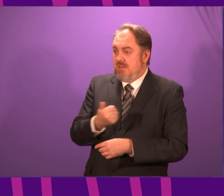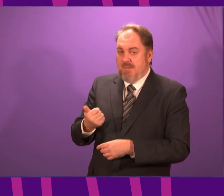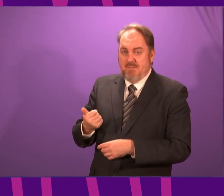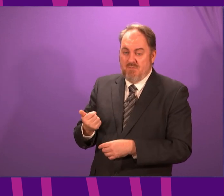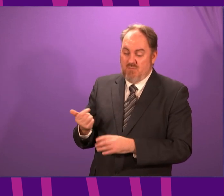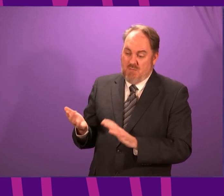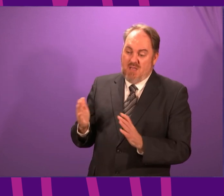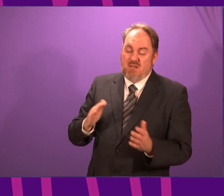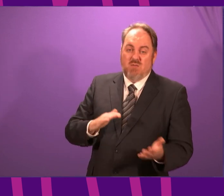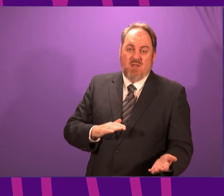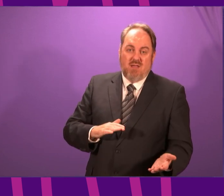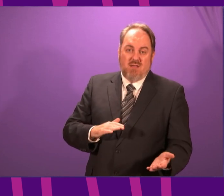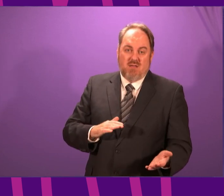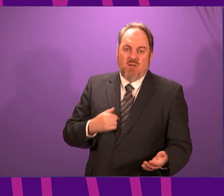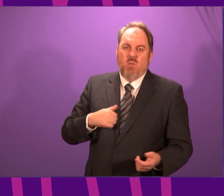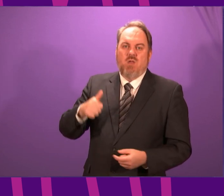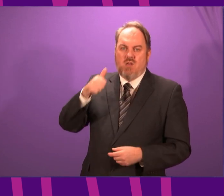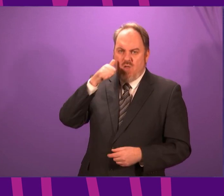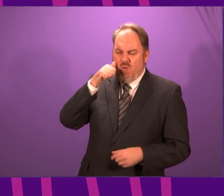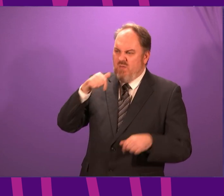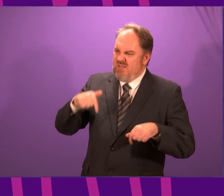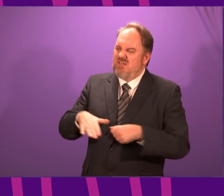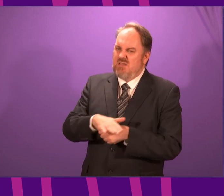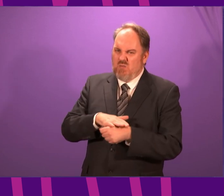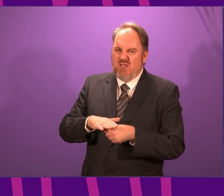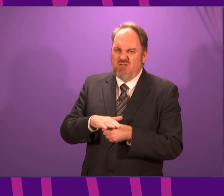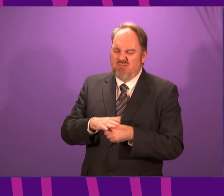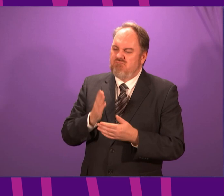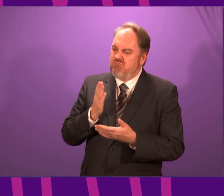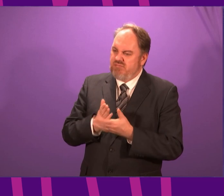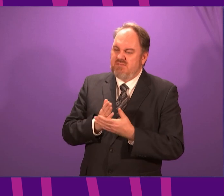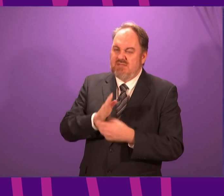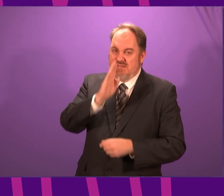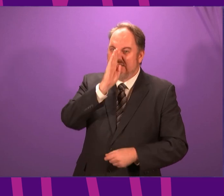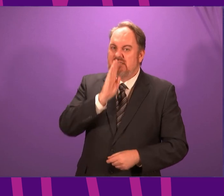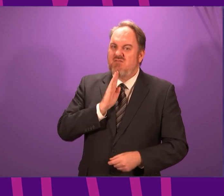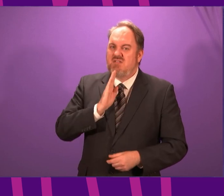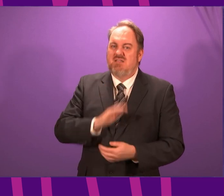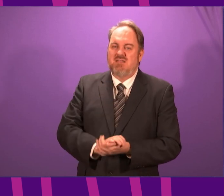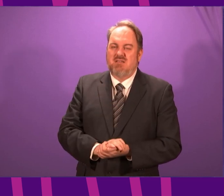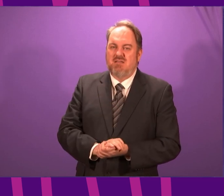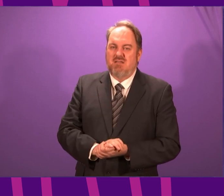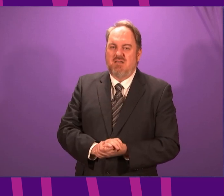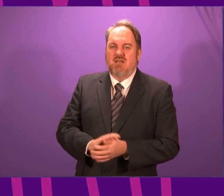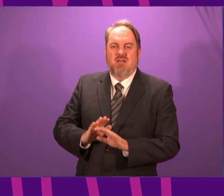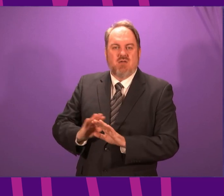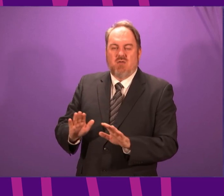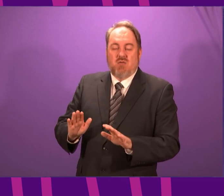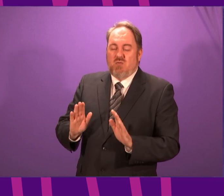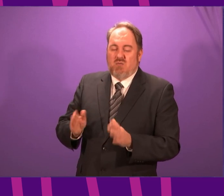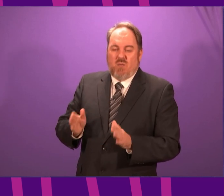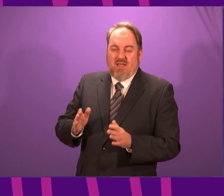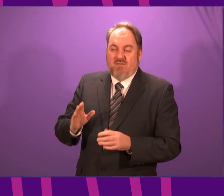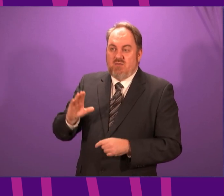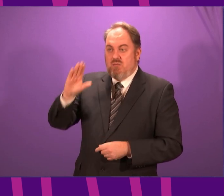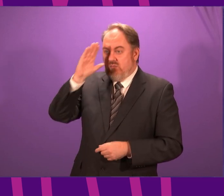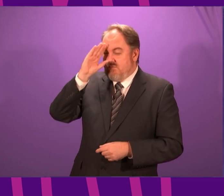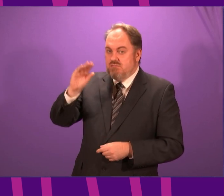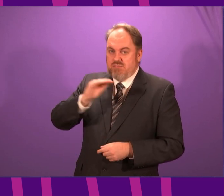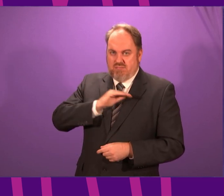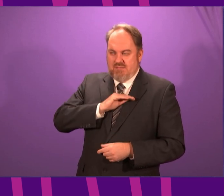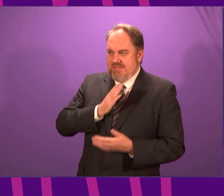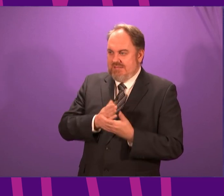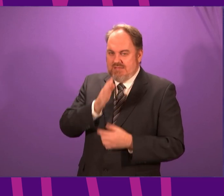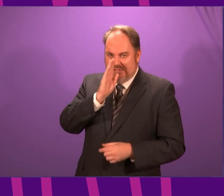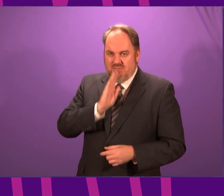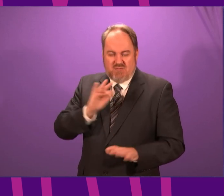not make it, we know just how serious this is. We do not need to be reminded. And so that